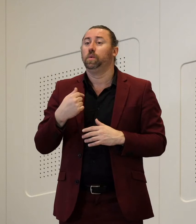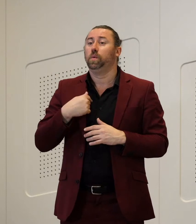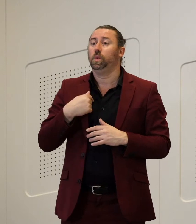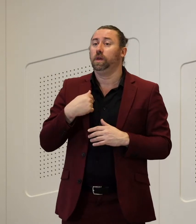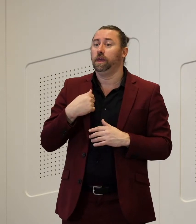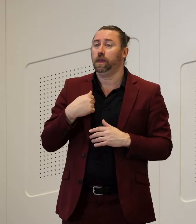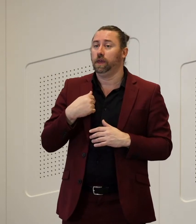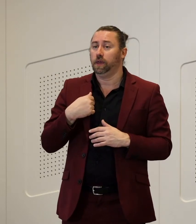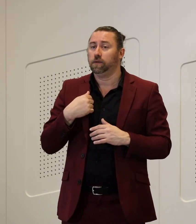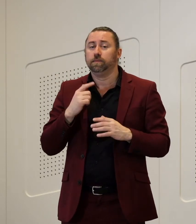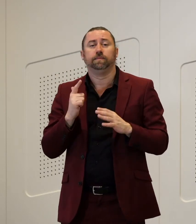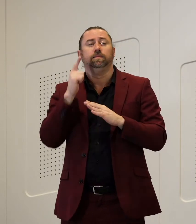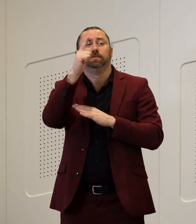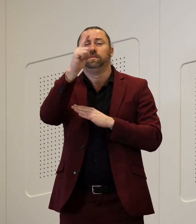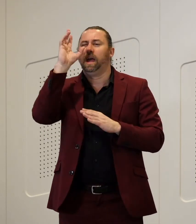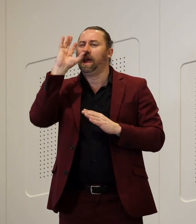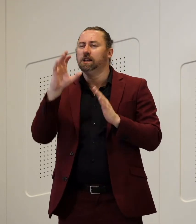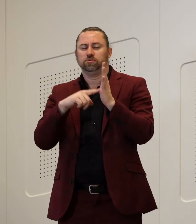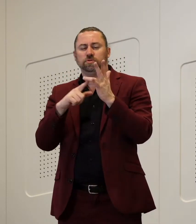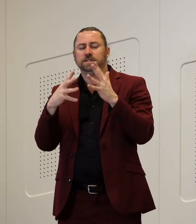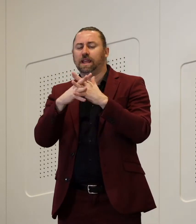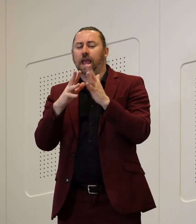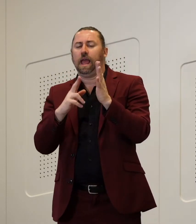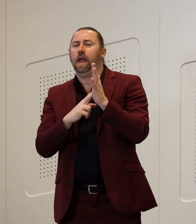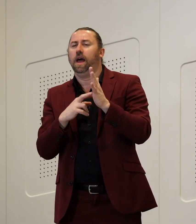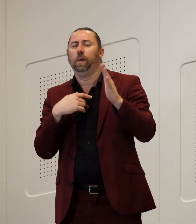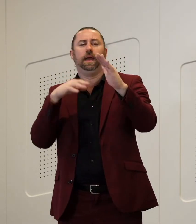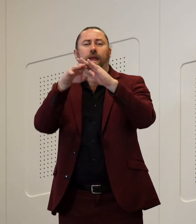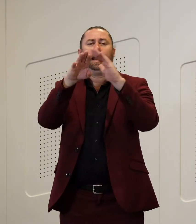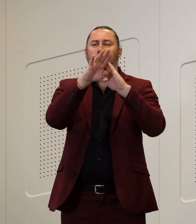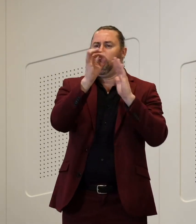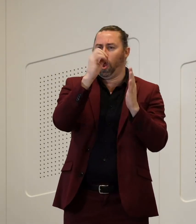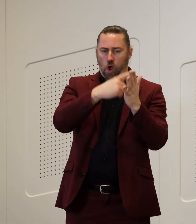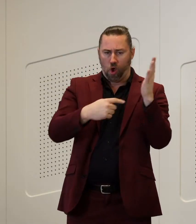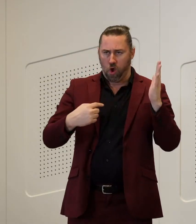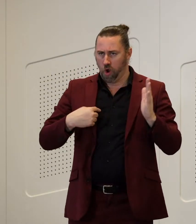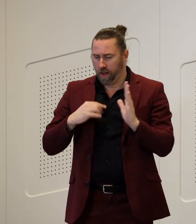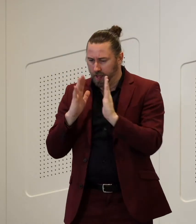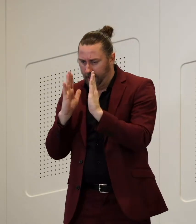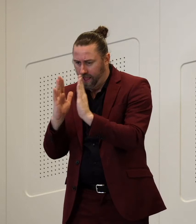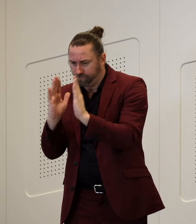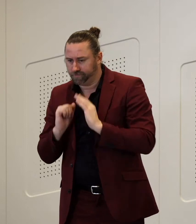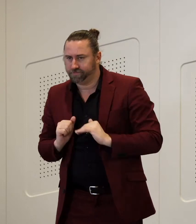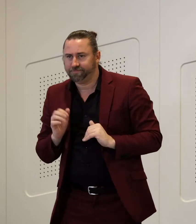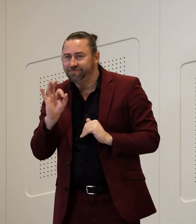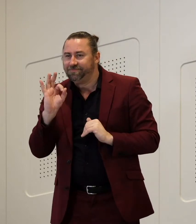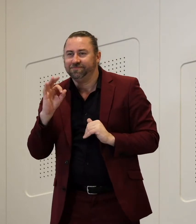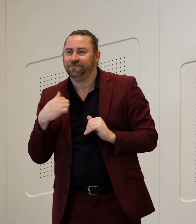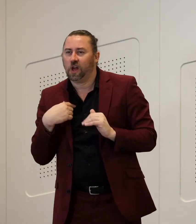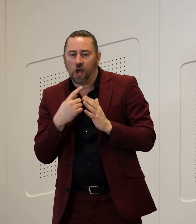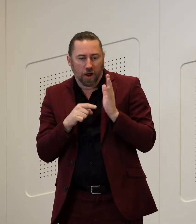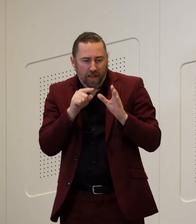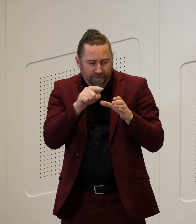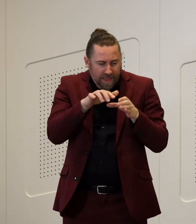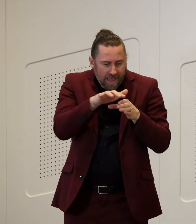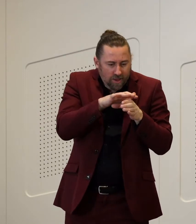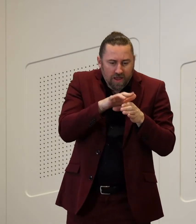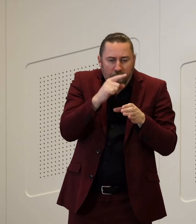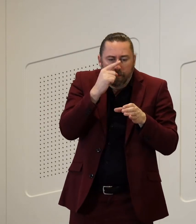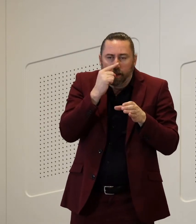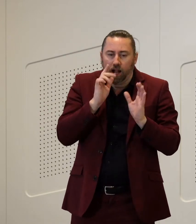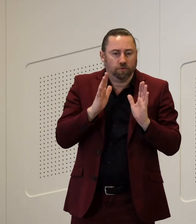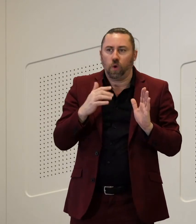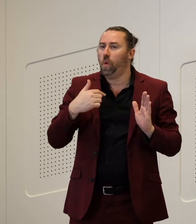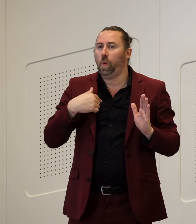done regional towns, we haven't gone in and said, well, we're just doing this age group or this priority group. We've